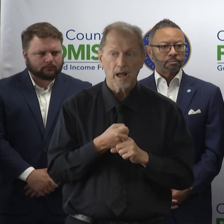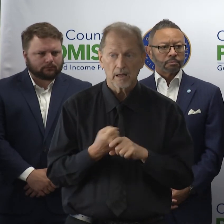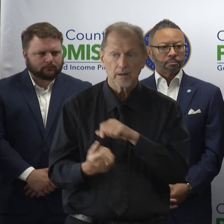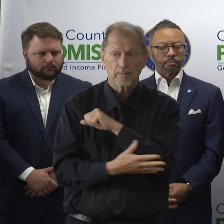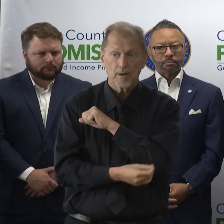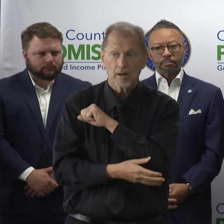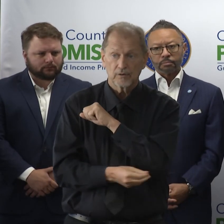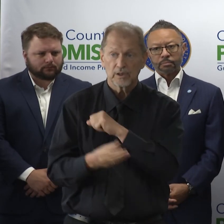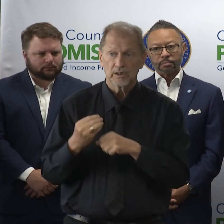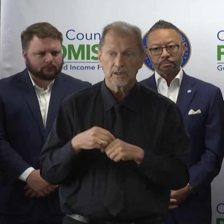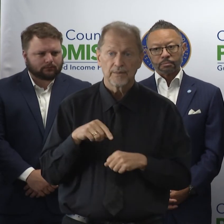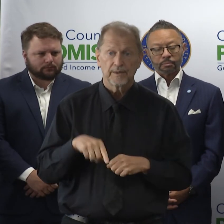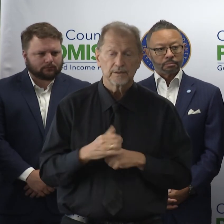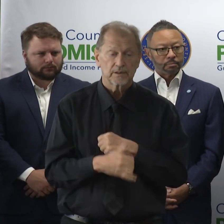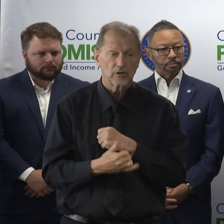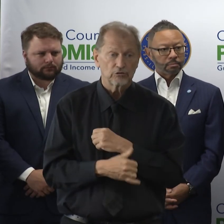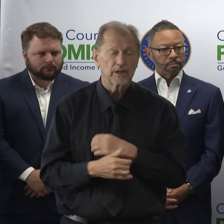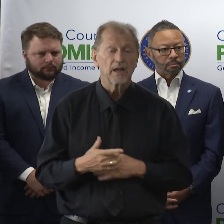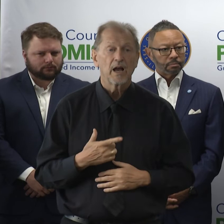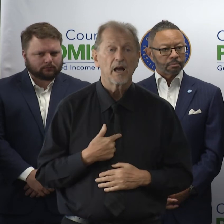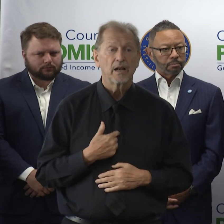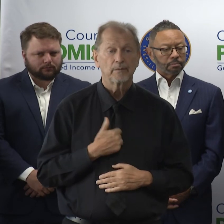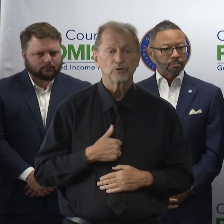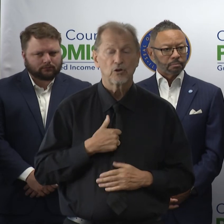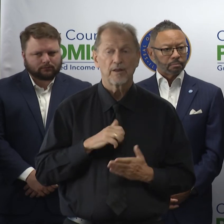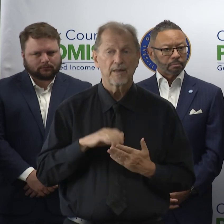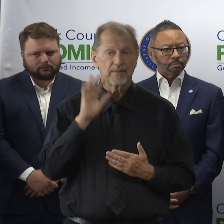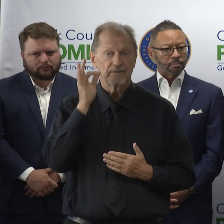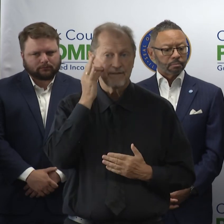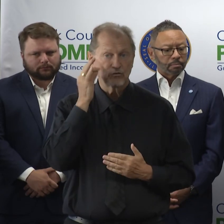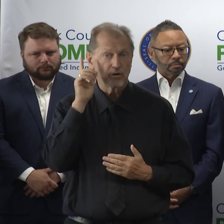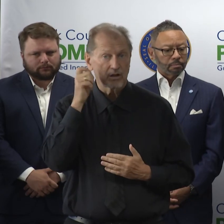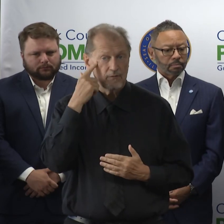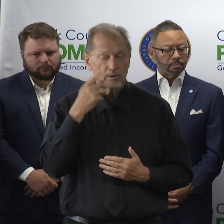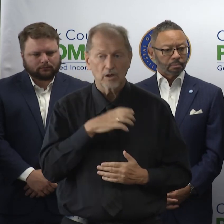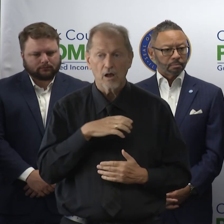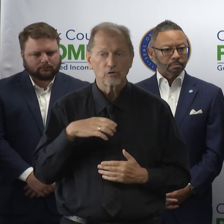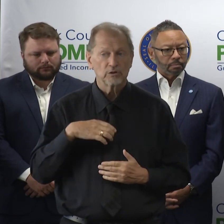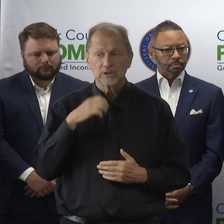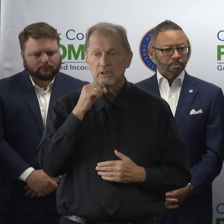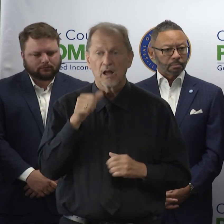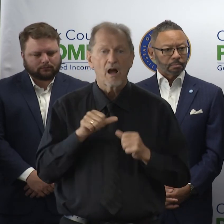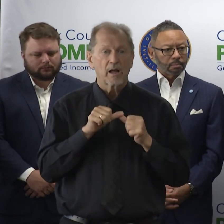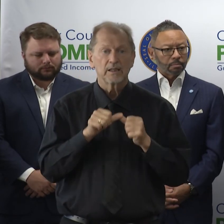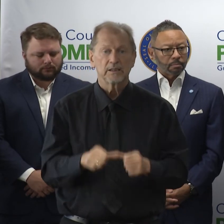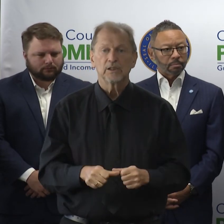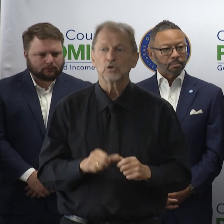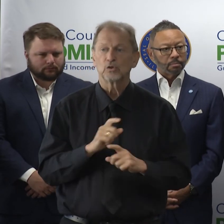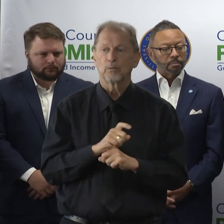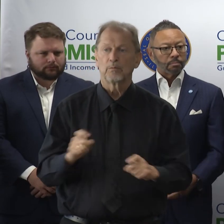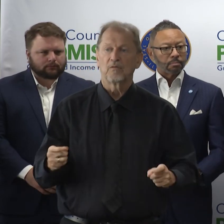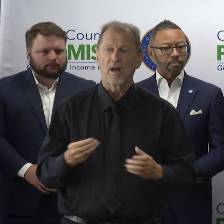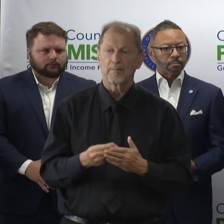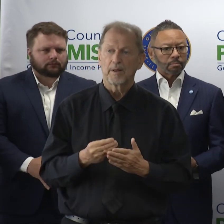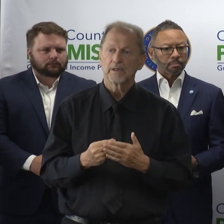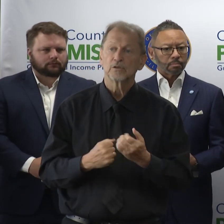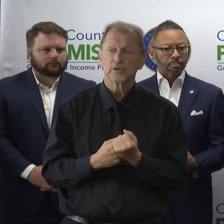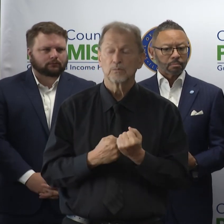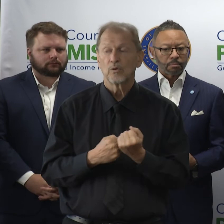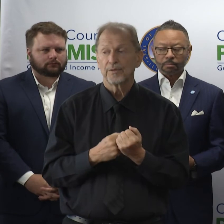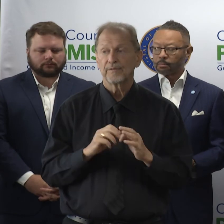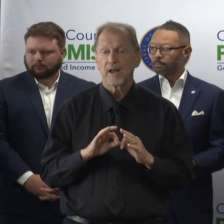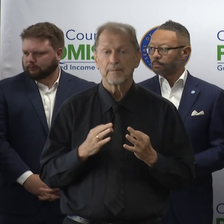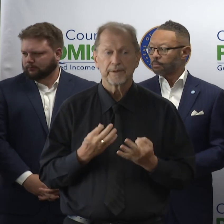country. And I regret that the federal government didn't, our Congress didn't choose to continue to provide that support to our families.